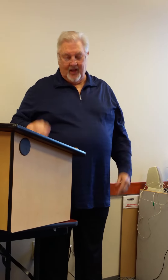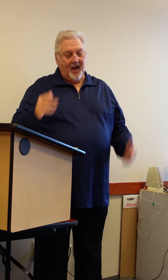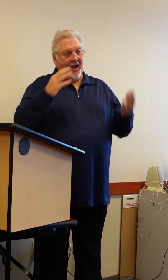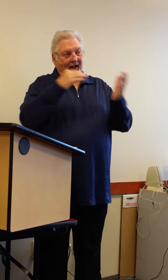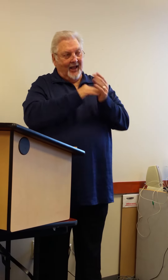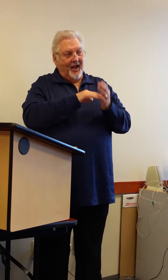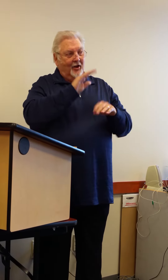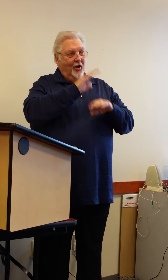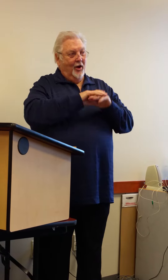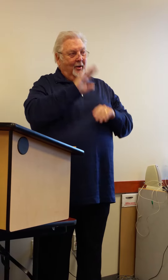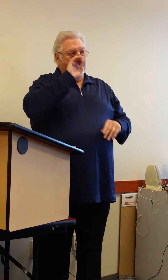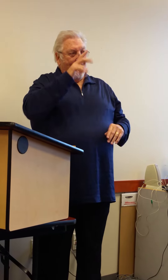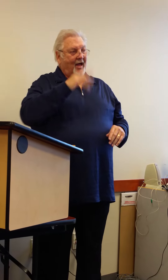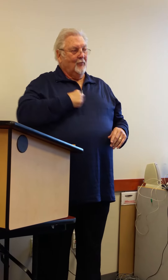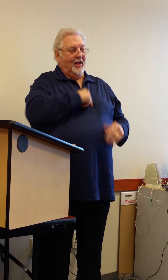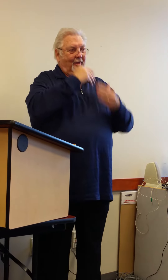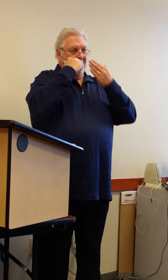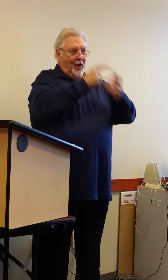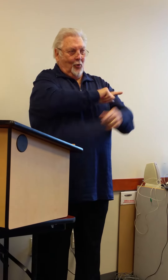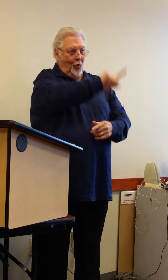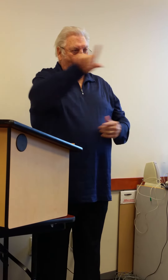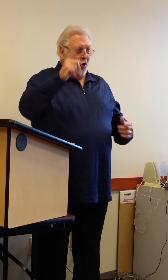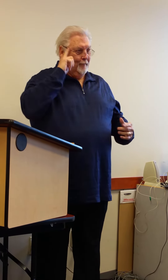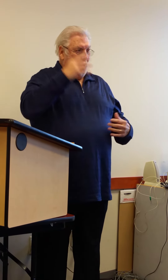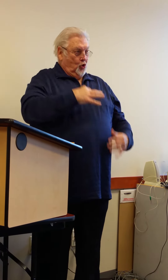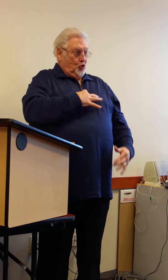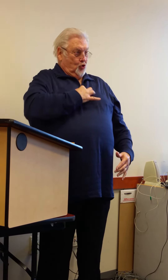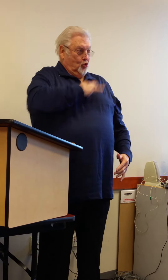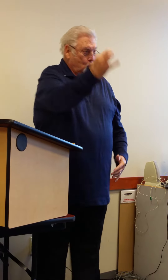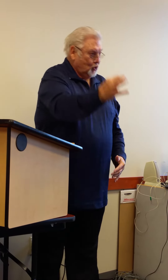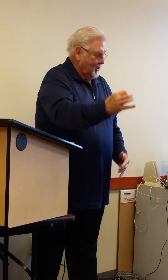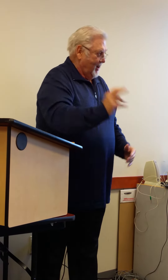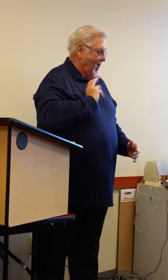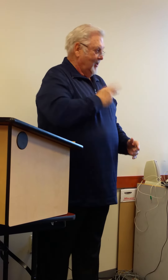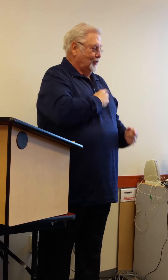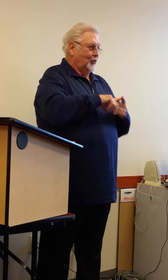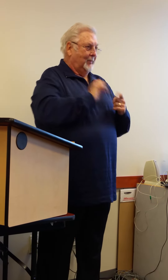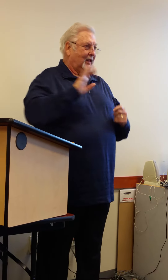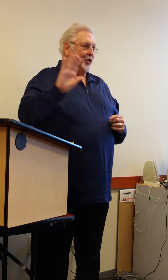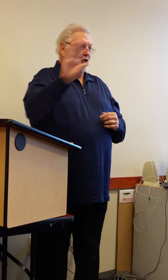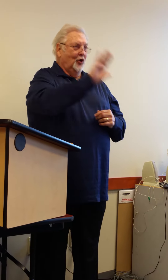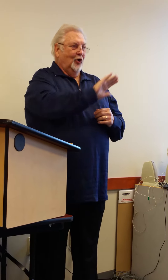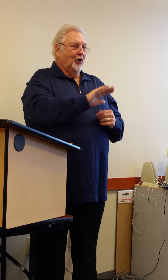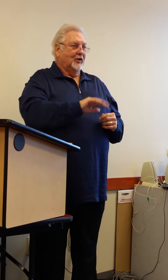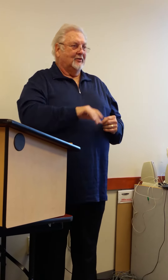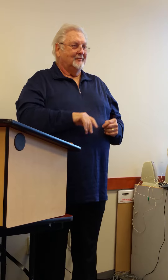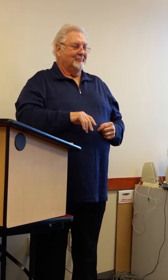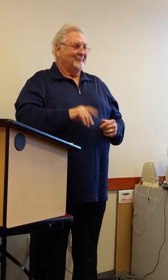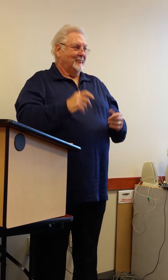road. Again, yay. On behalf, I want to thank all of you for choosing us to be